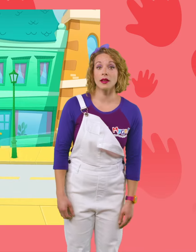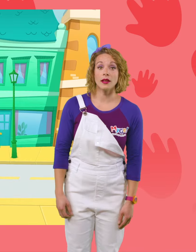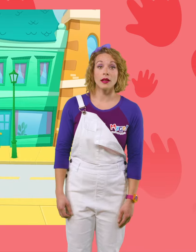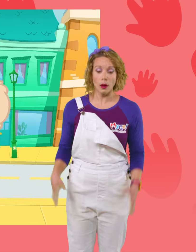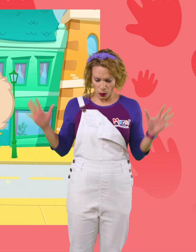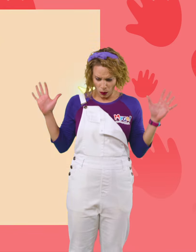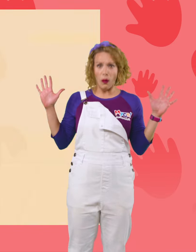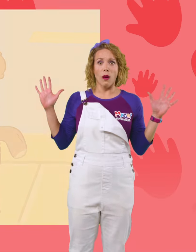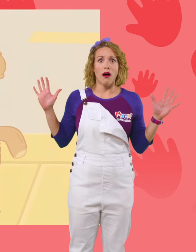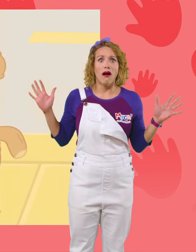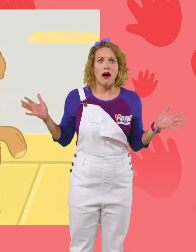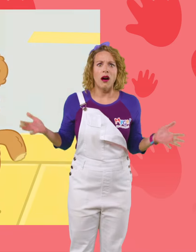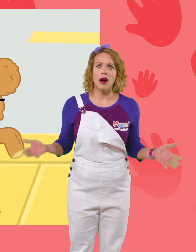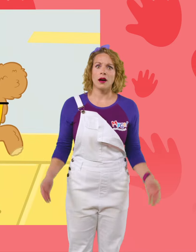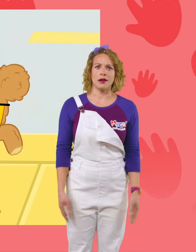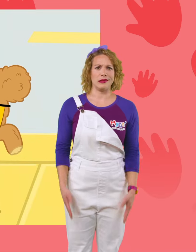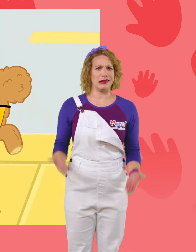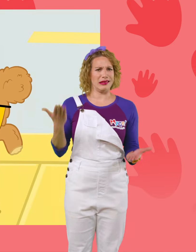Whoa!